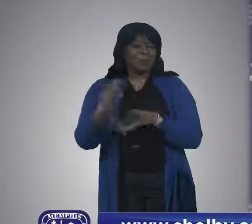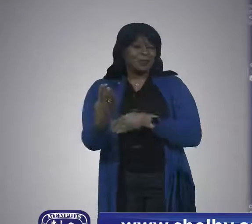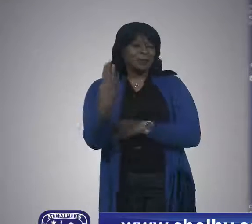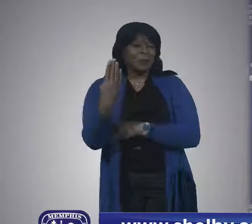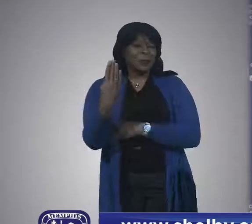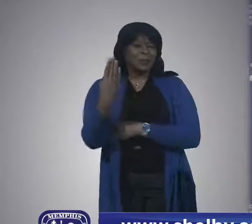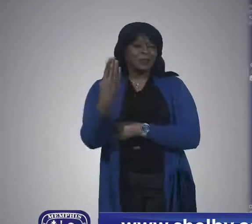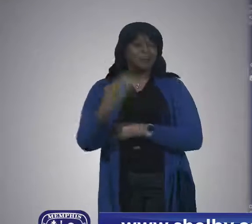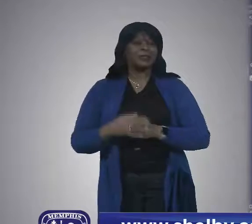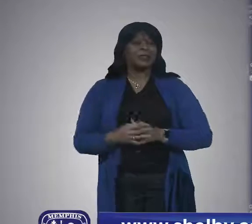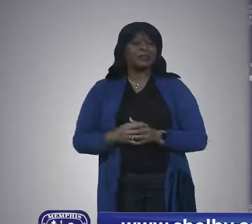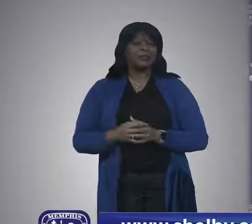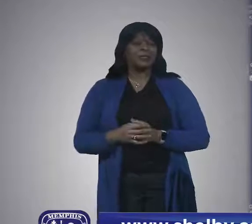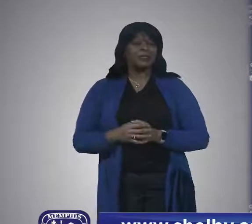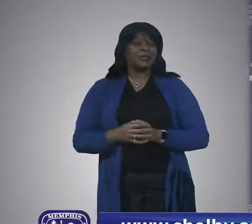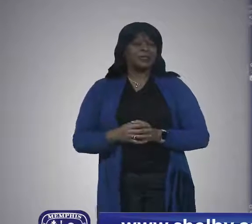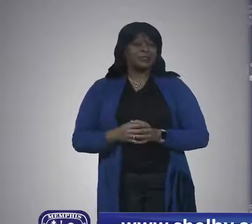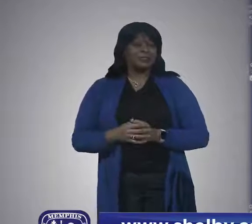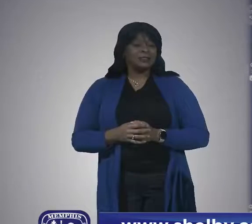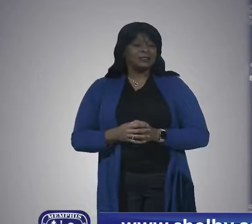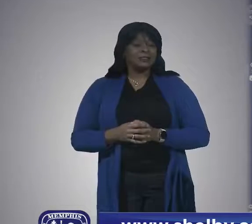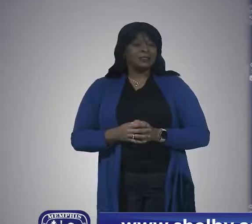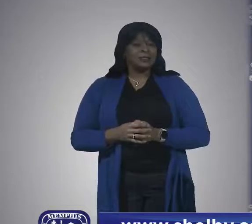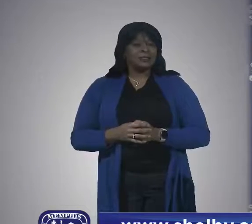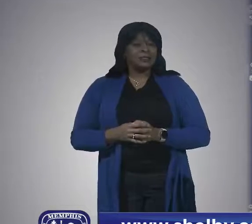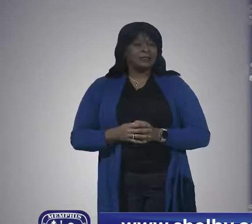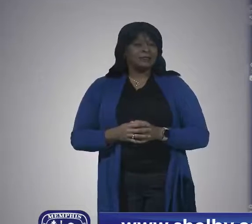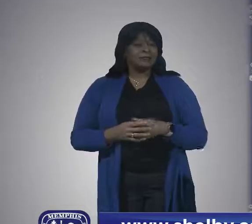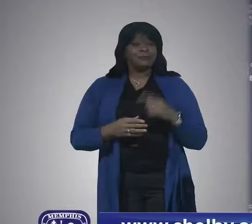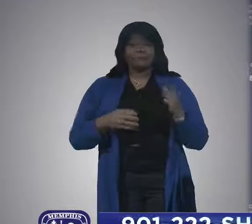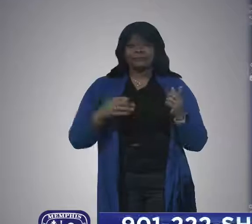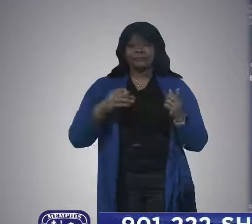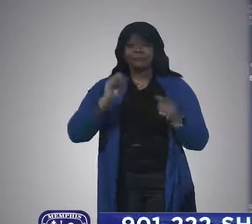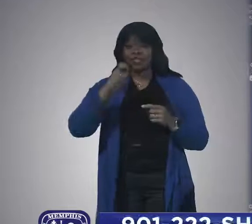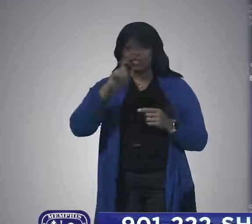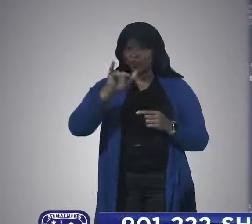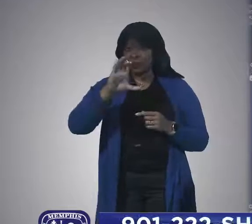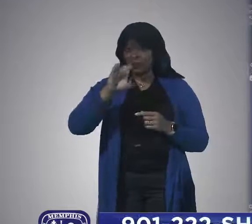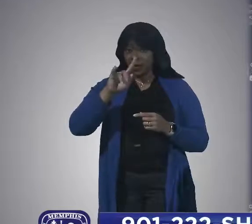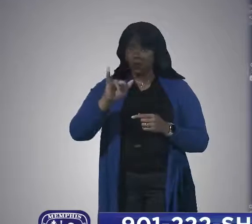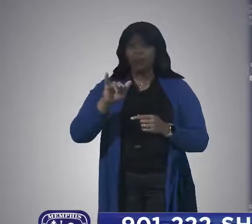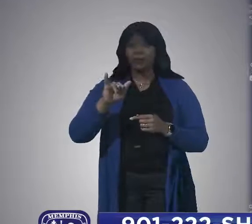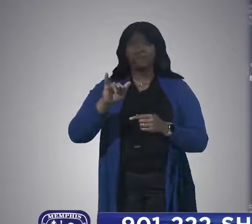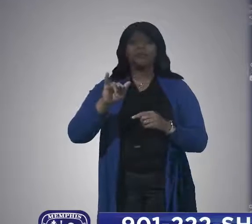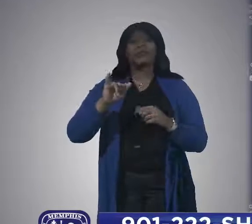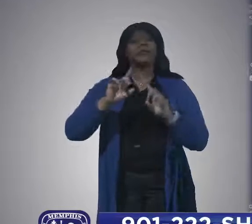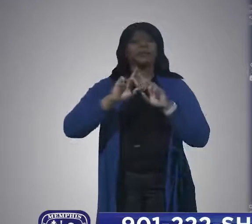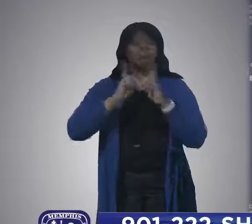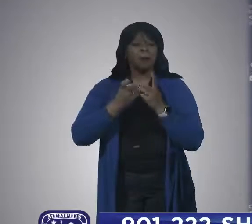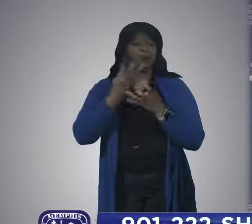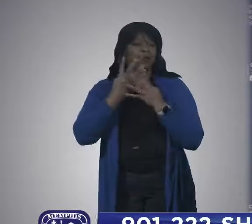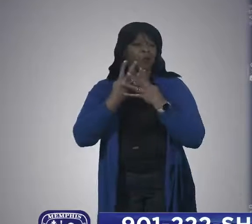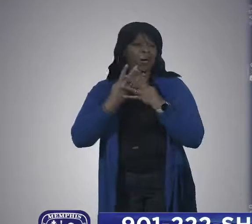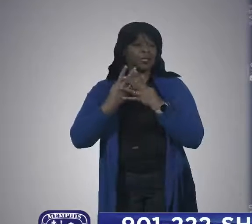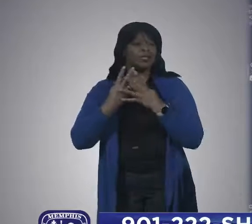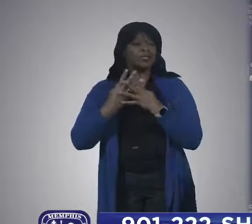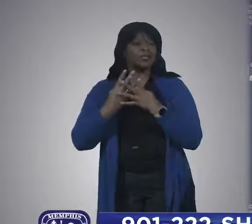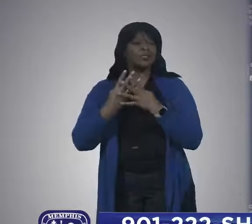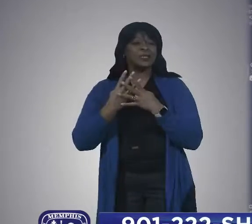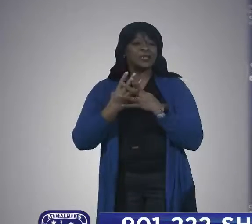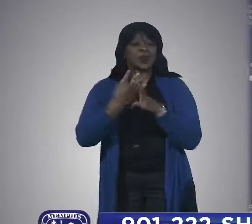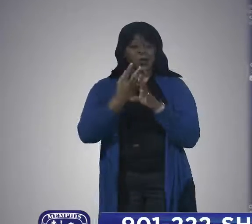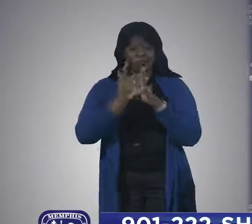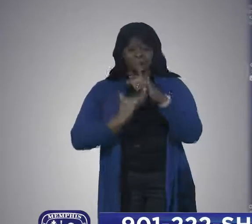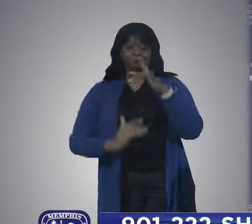morning, whereby the Shelby County Department of Corrections obtained